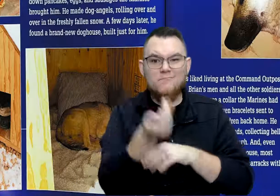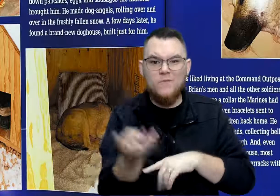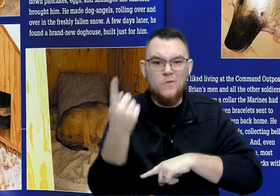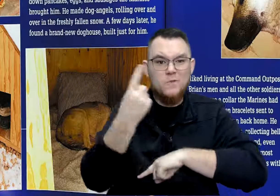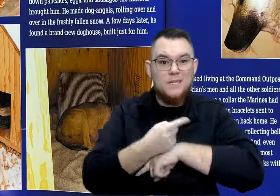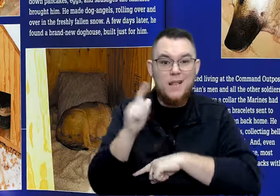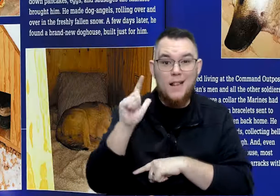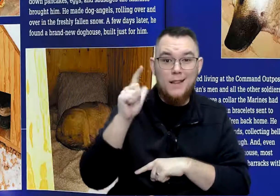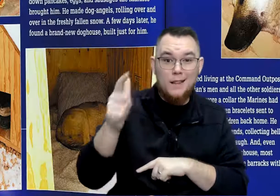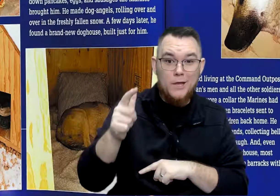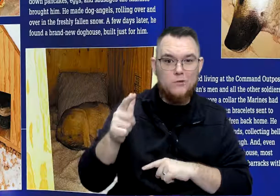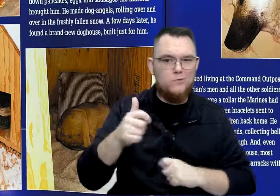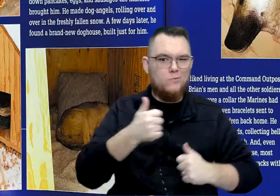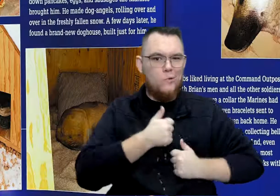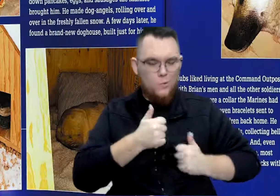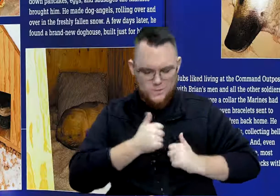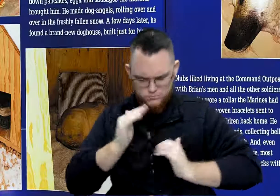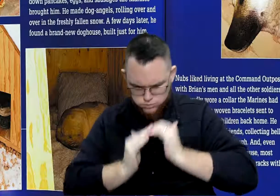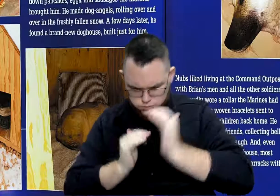new doghouse built just for him.